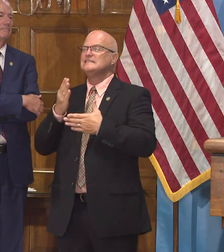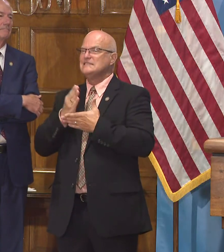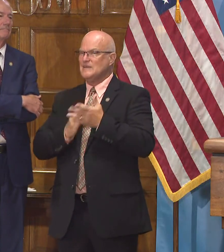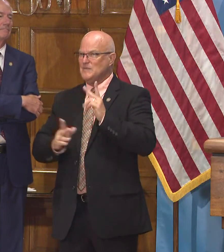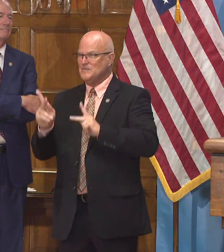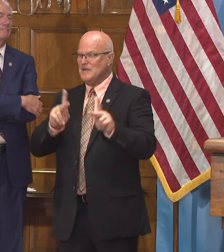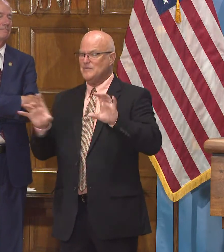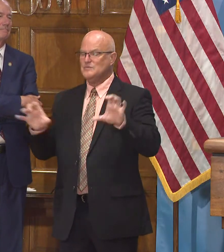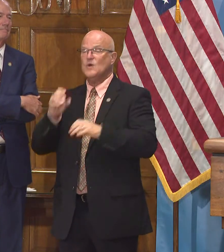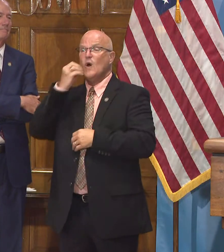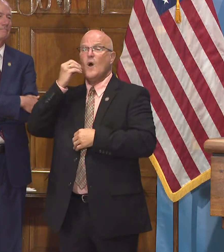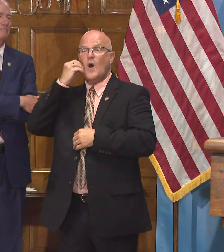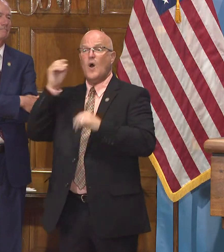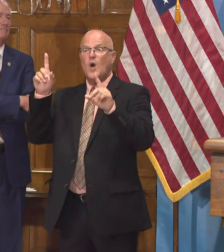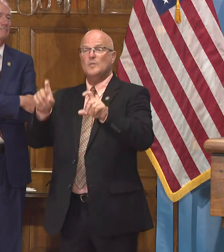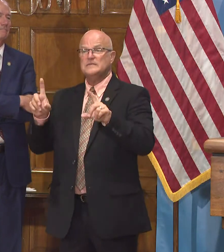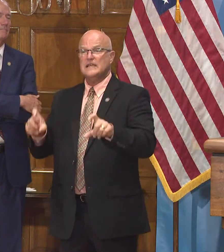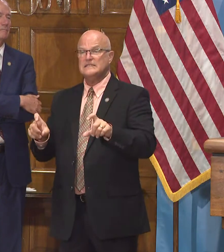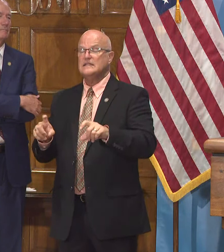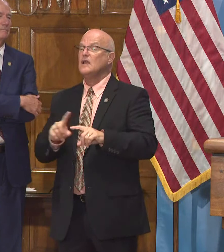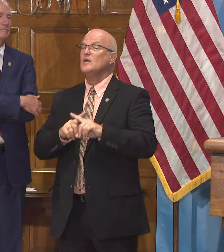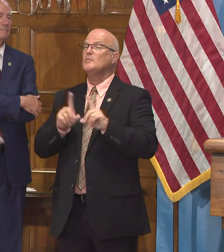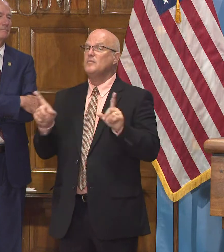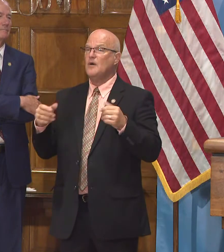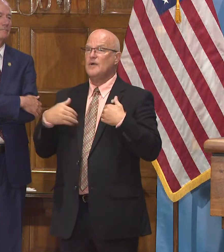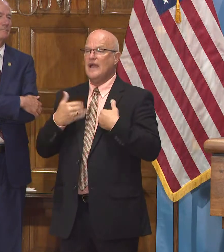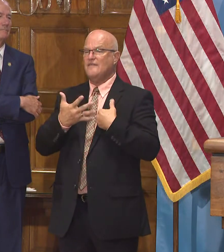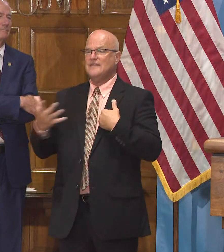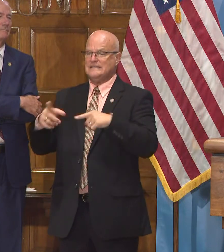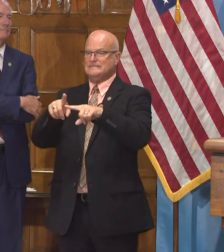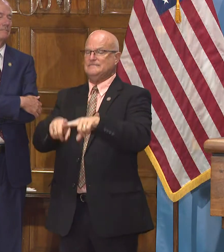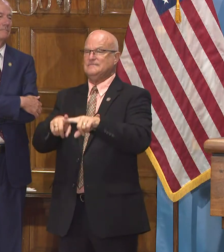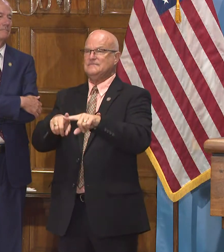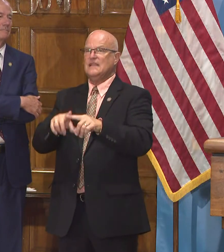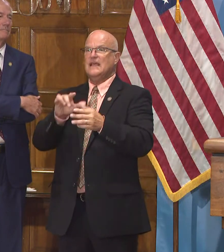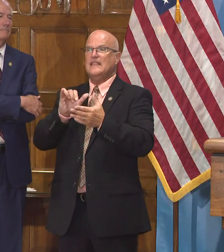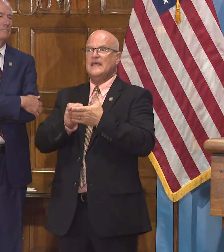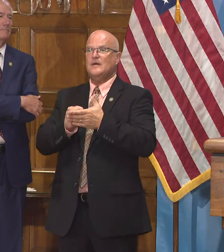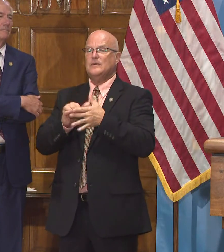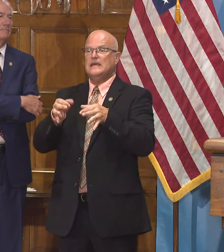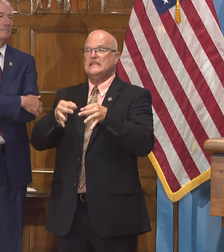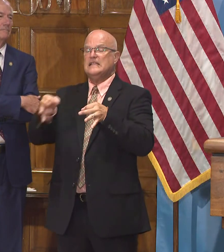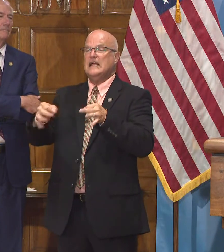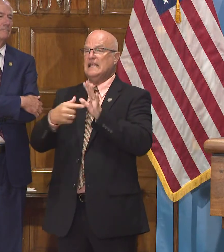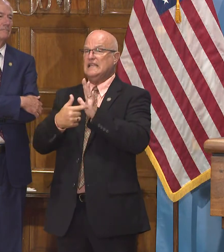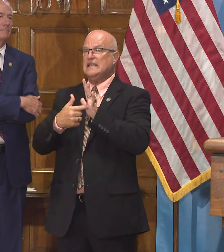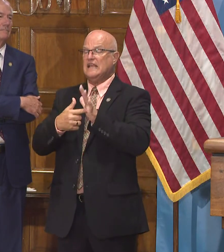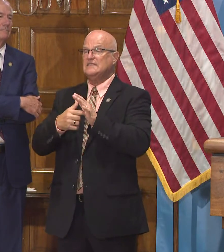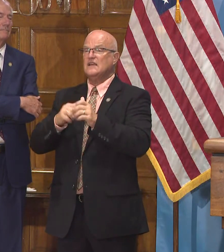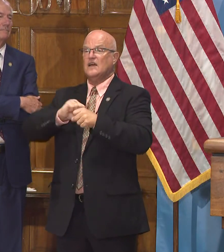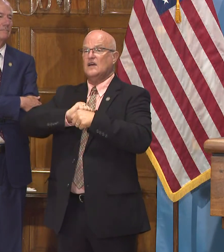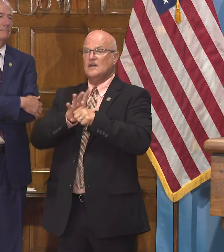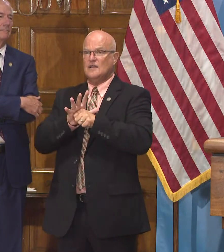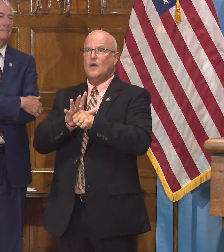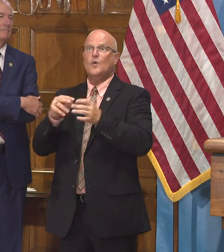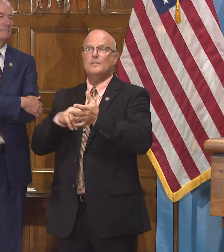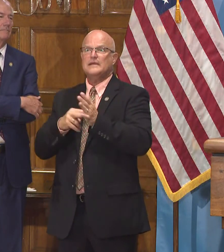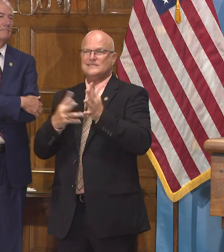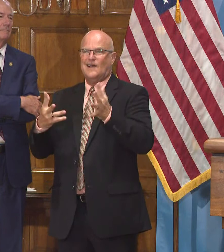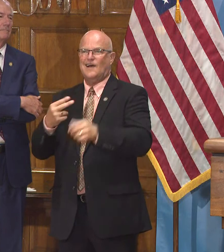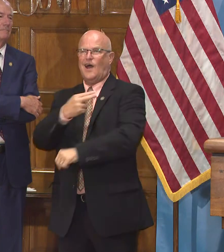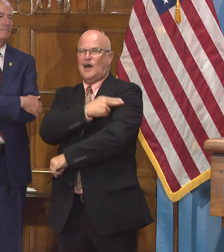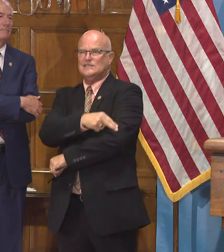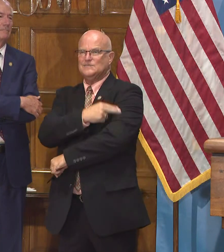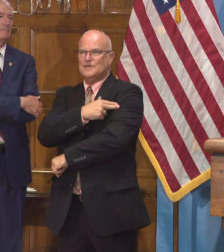testing. We still have, unfortunately, things to rely on, and that would be the delayed indicators of infection, which are hospitalizations